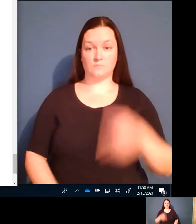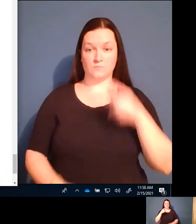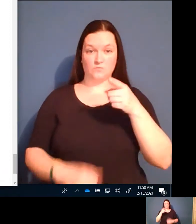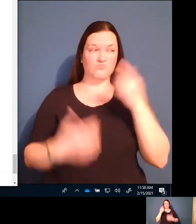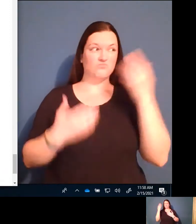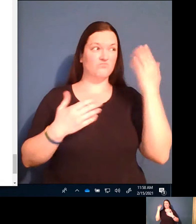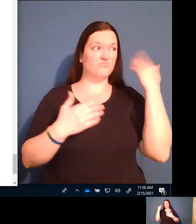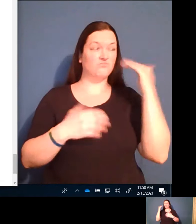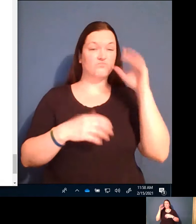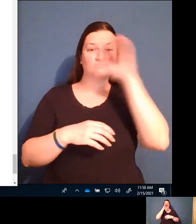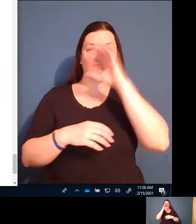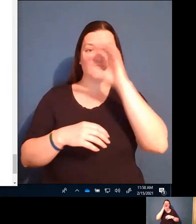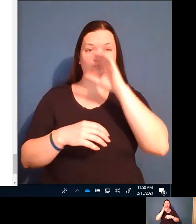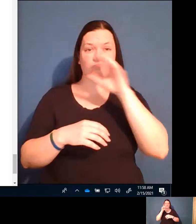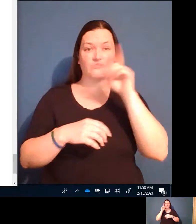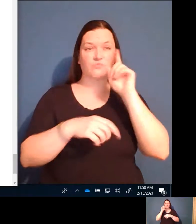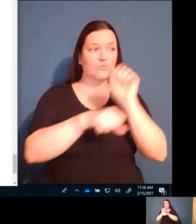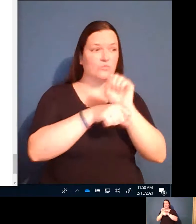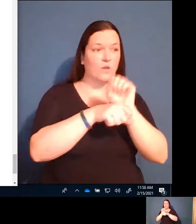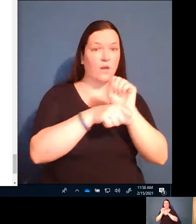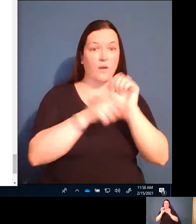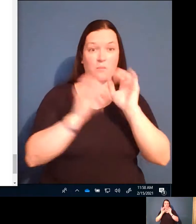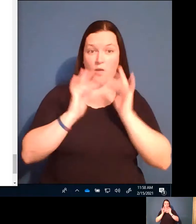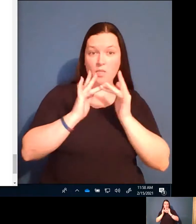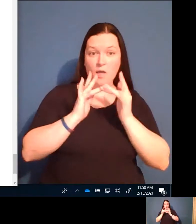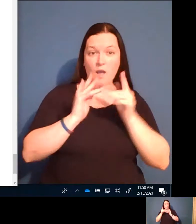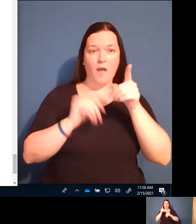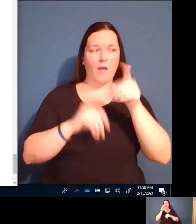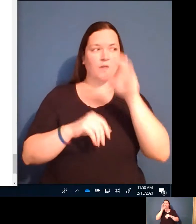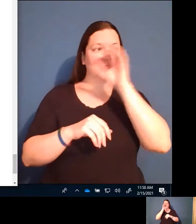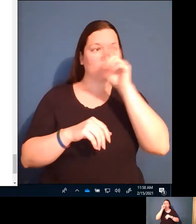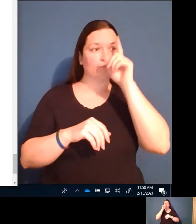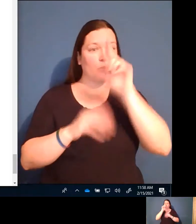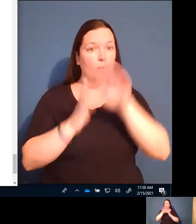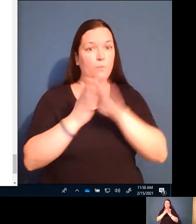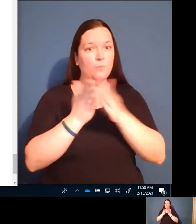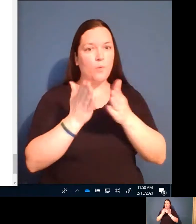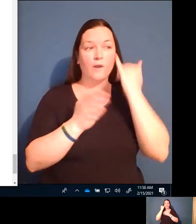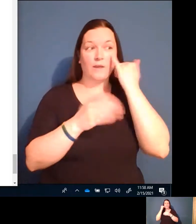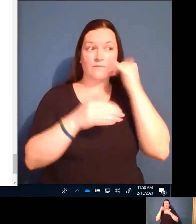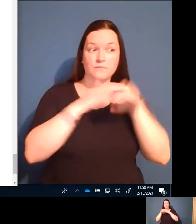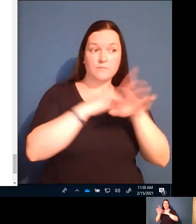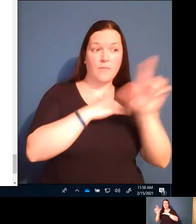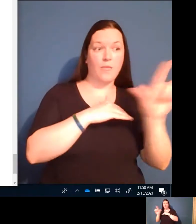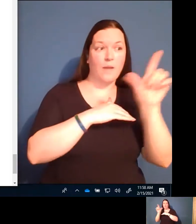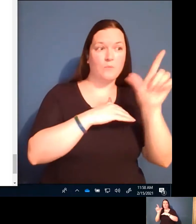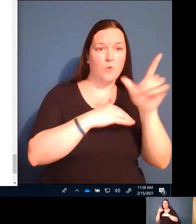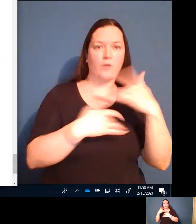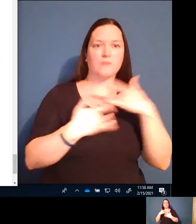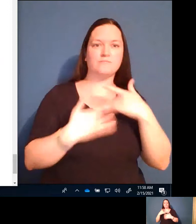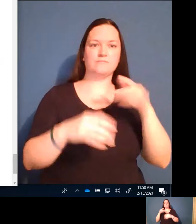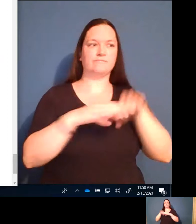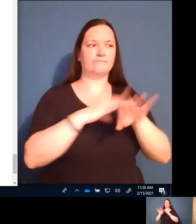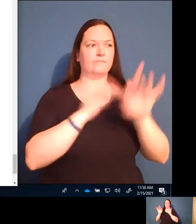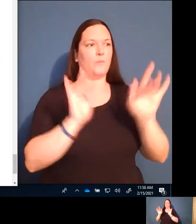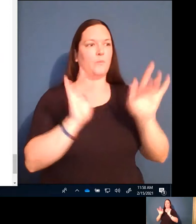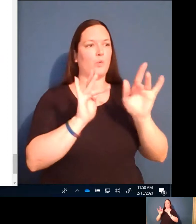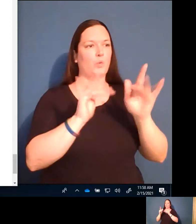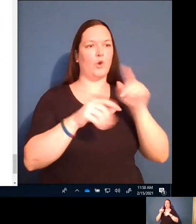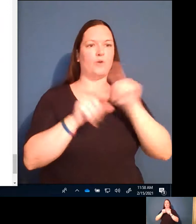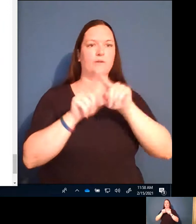If you've looked for a job online or searched for a book at your local library, you know firsthand what databases can do. But do you know how